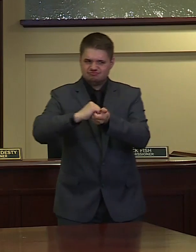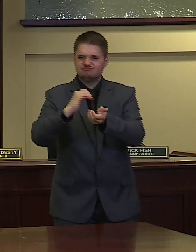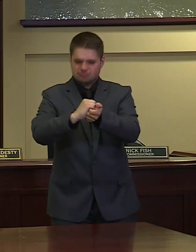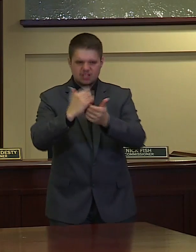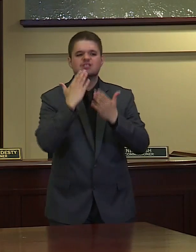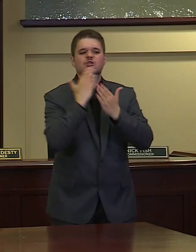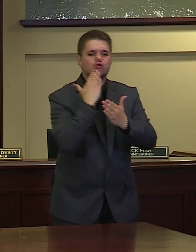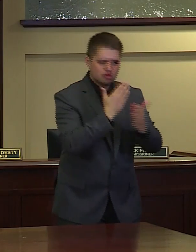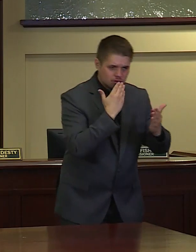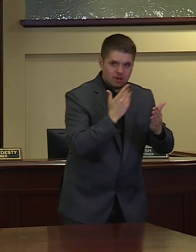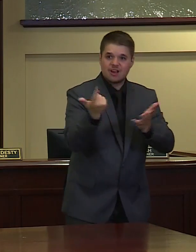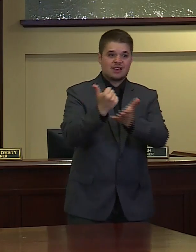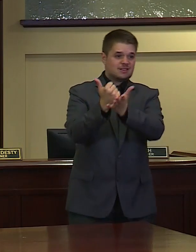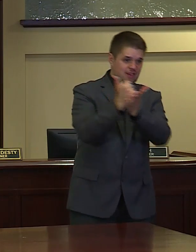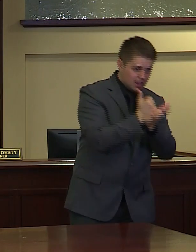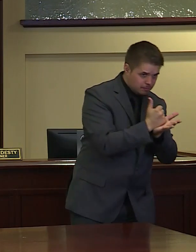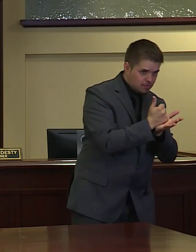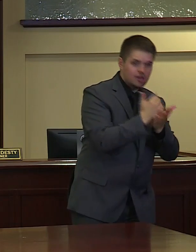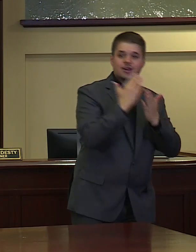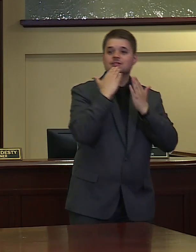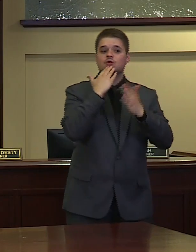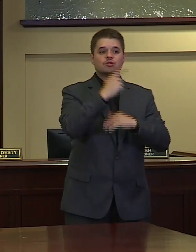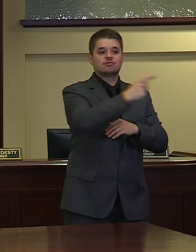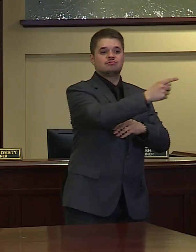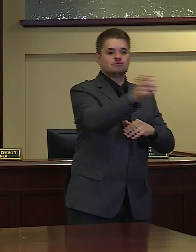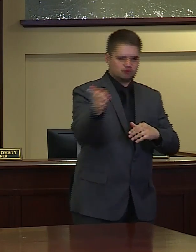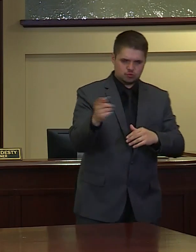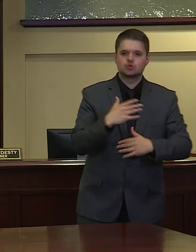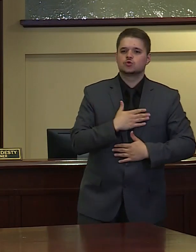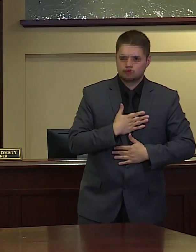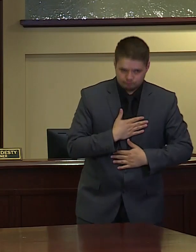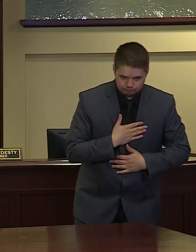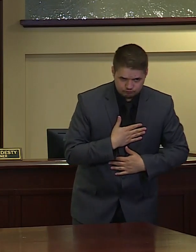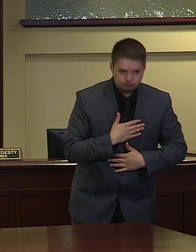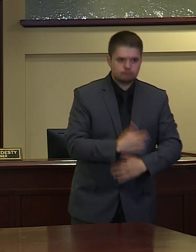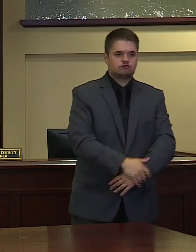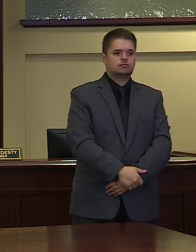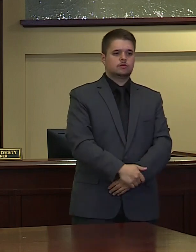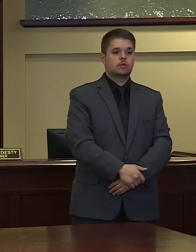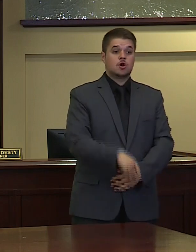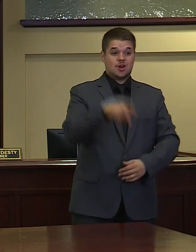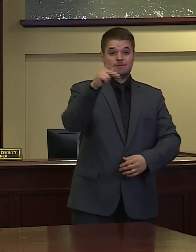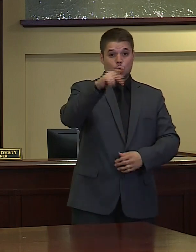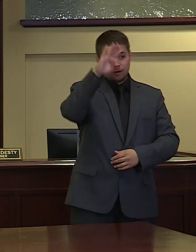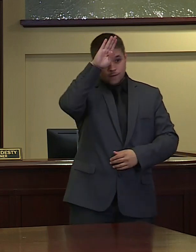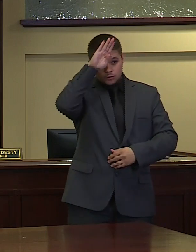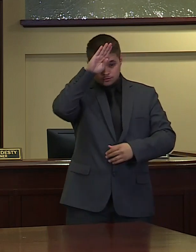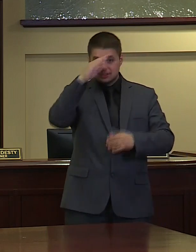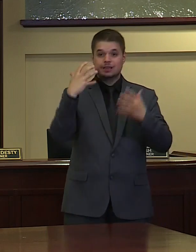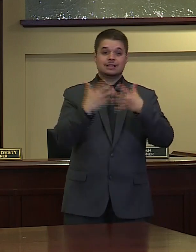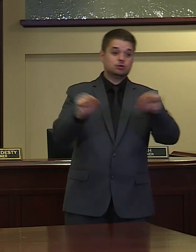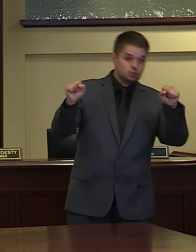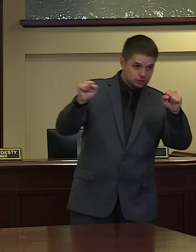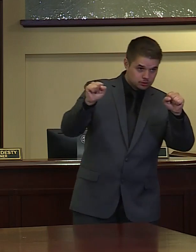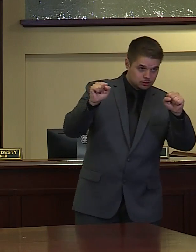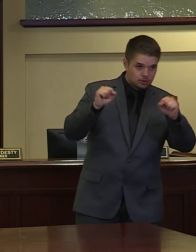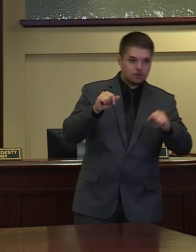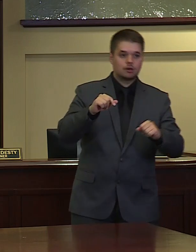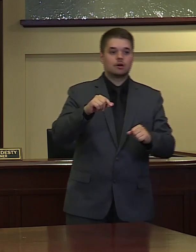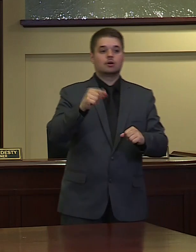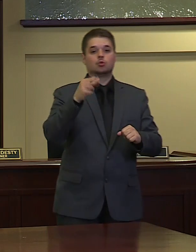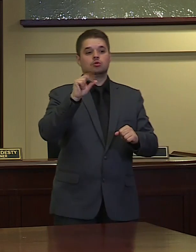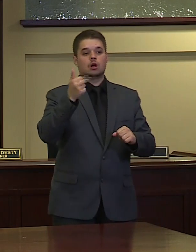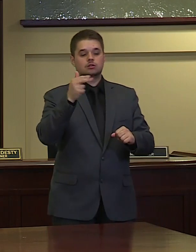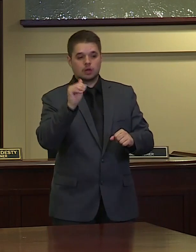in our time of need, and our gratitude is deep. I cannot thank the members of the Portland Fire and Rescue, the Gresham Police Department, the Port of Portland